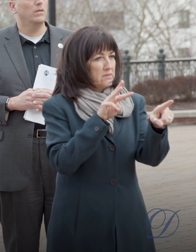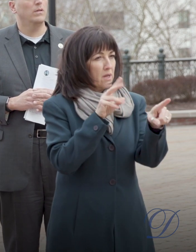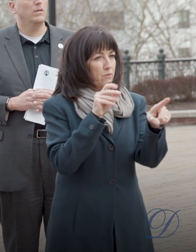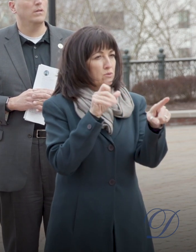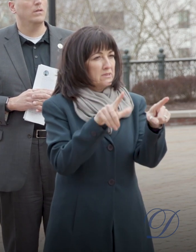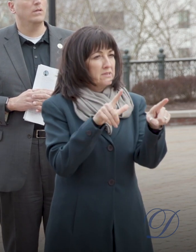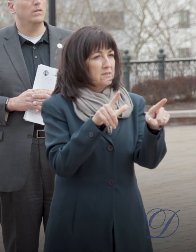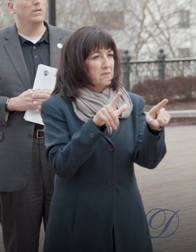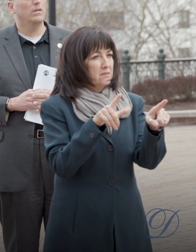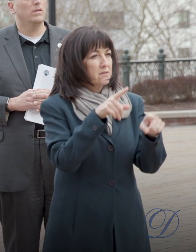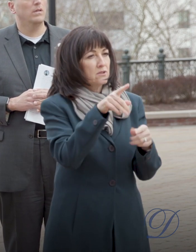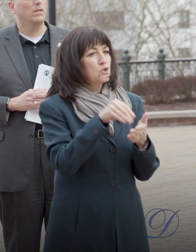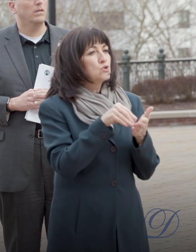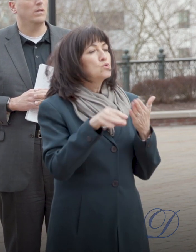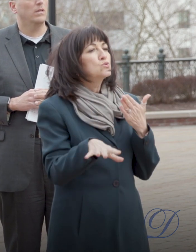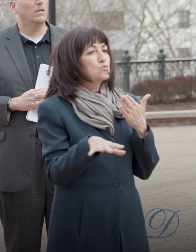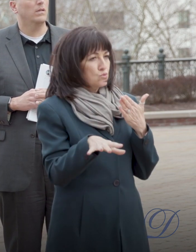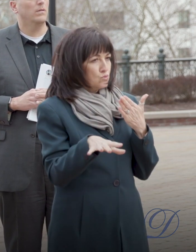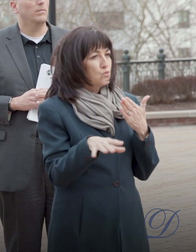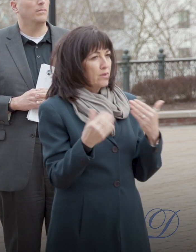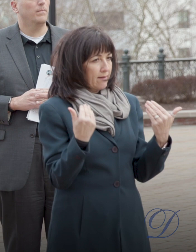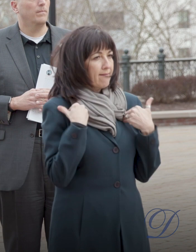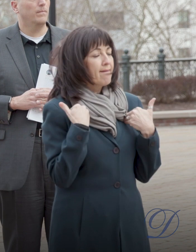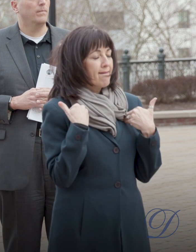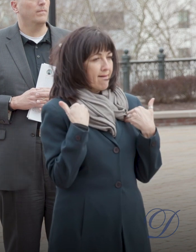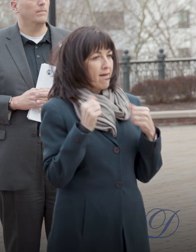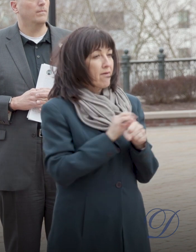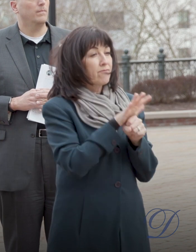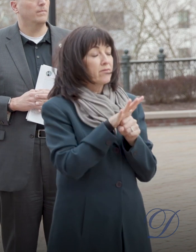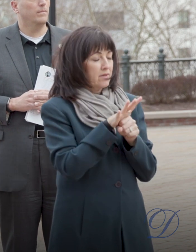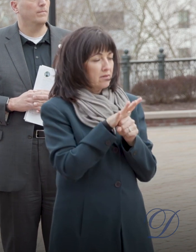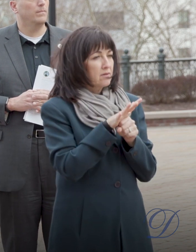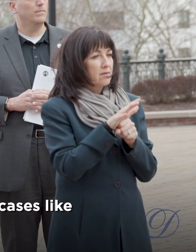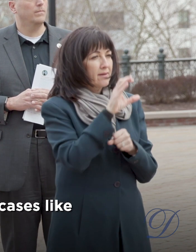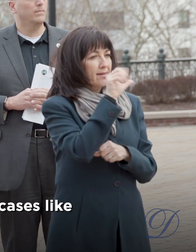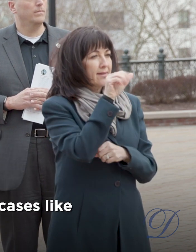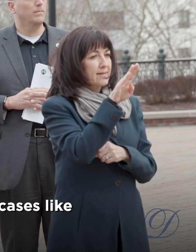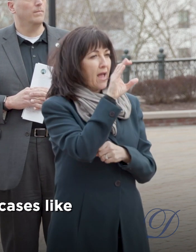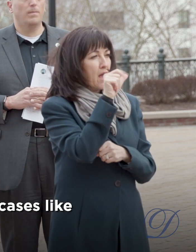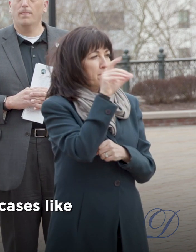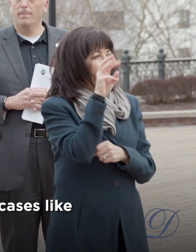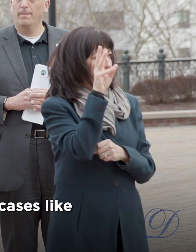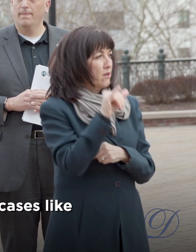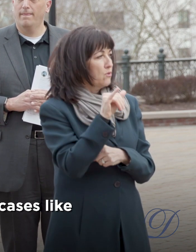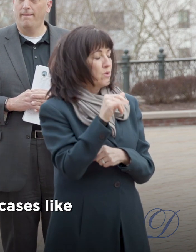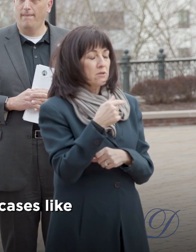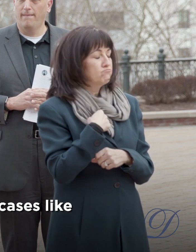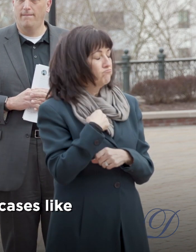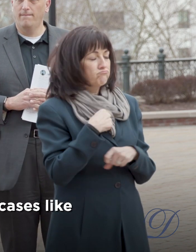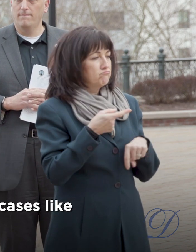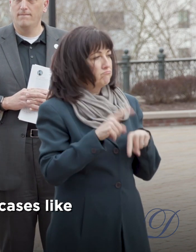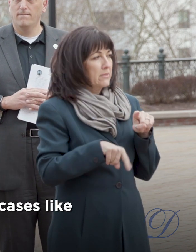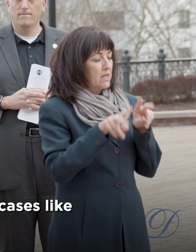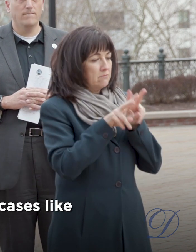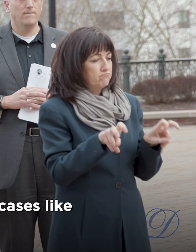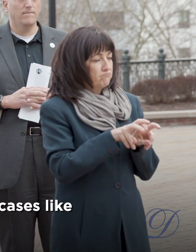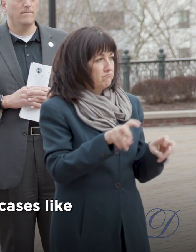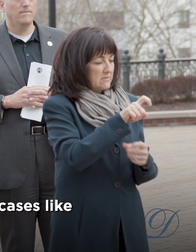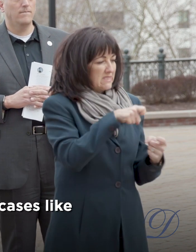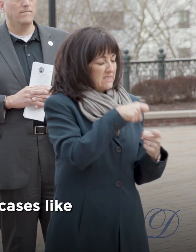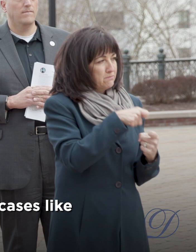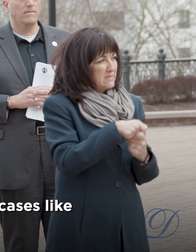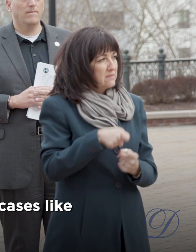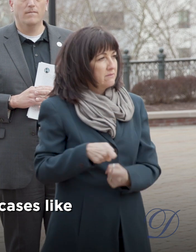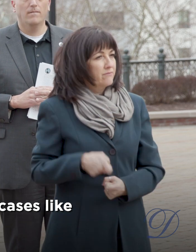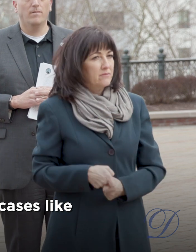That's We Tested positive at Cat okay. yeah, we can't get into particular cases like that,